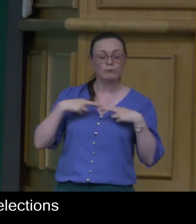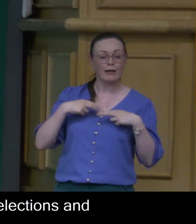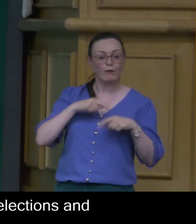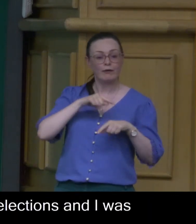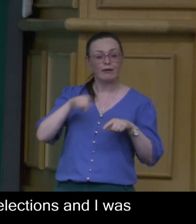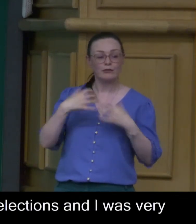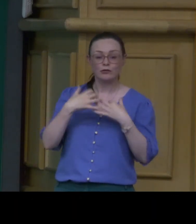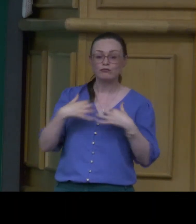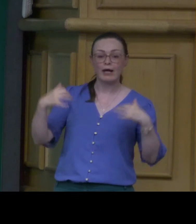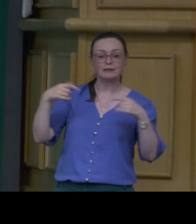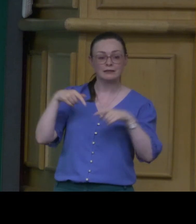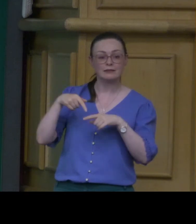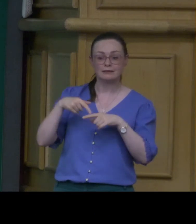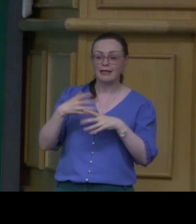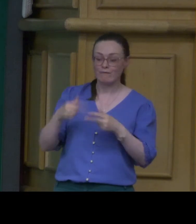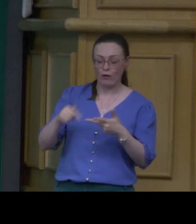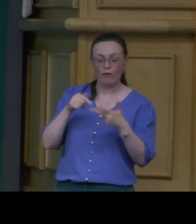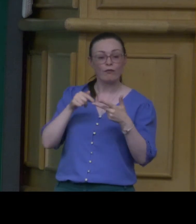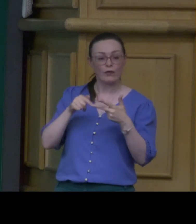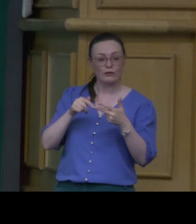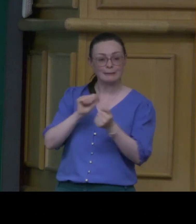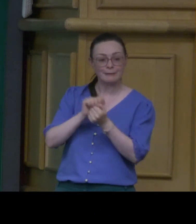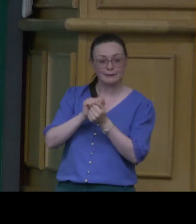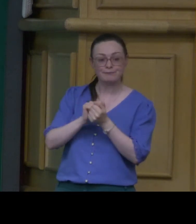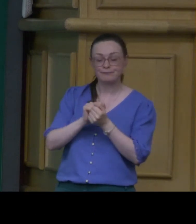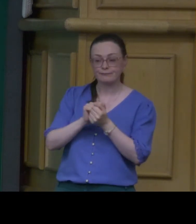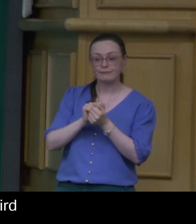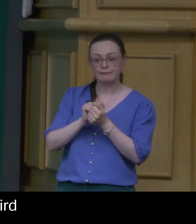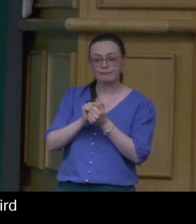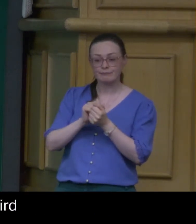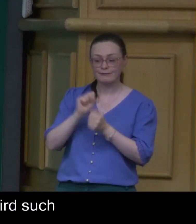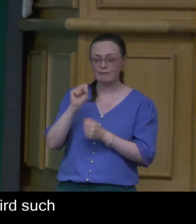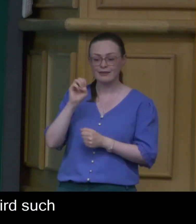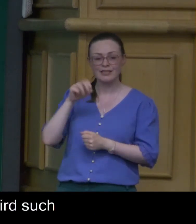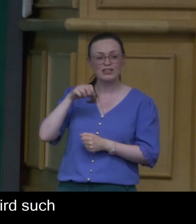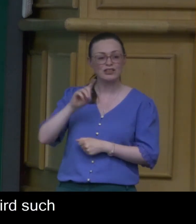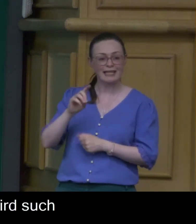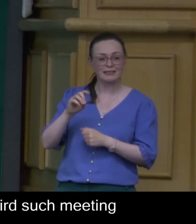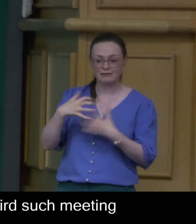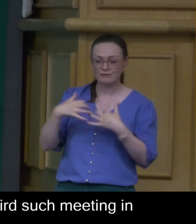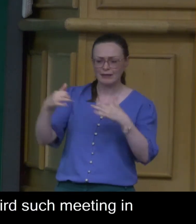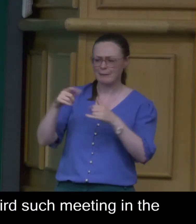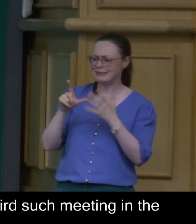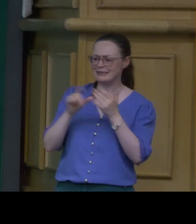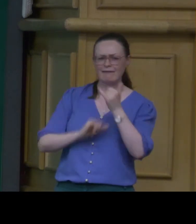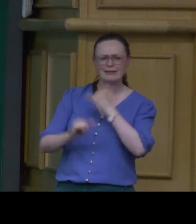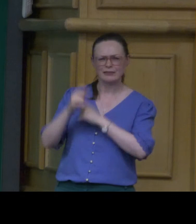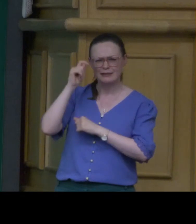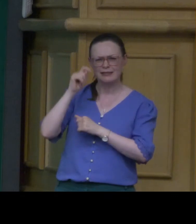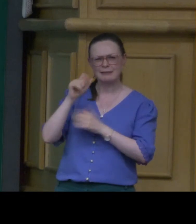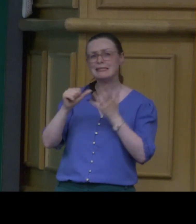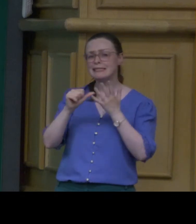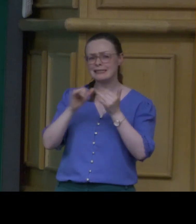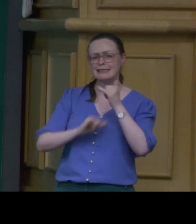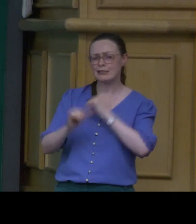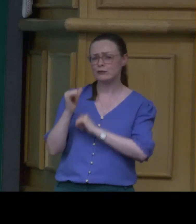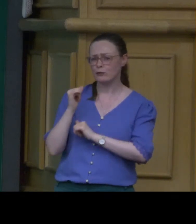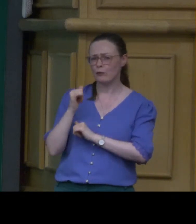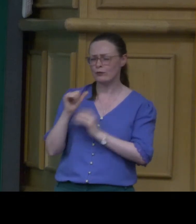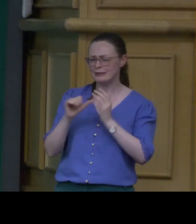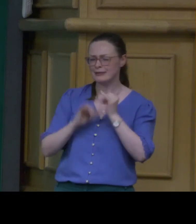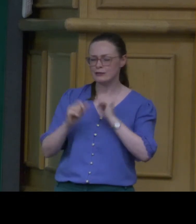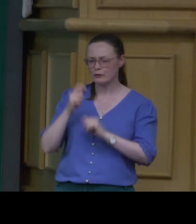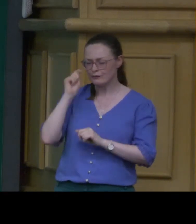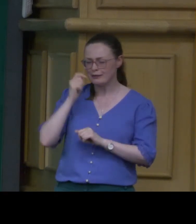in the Oireachtas held a third such meeting in the Shannon Chamber some 7 years ago, if I recall, 6 years ago, if I recall